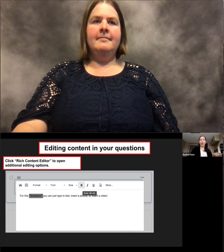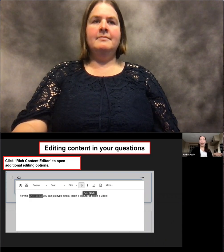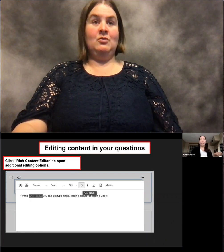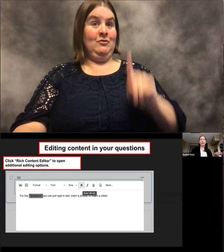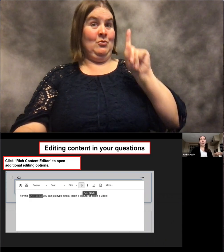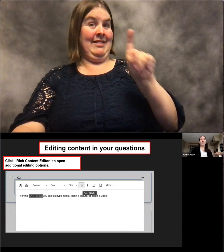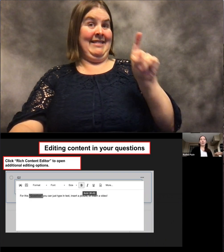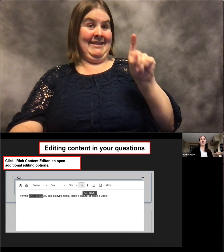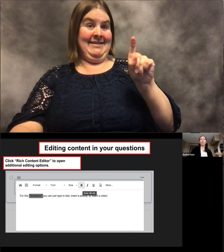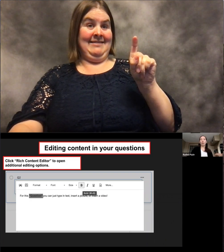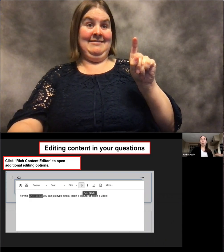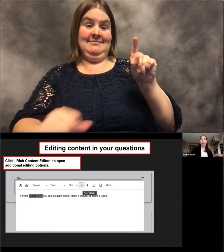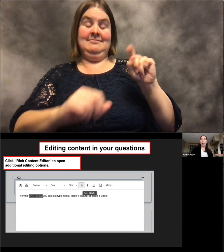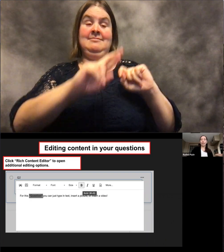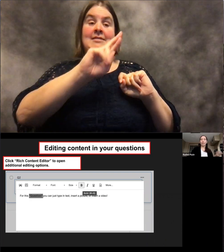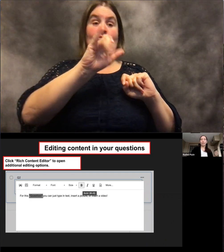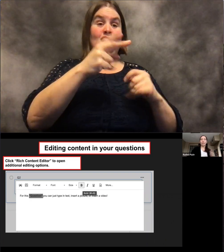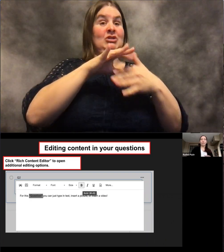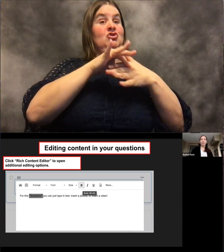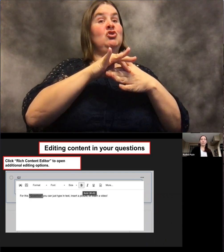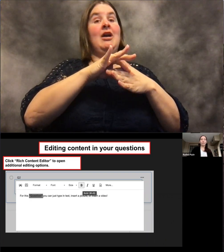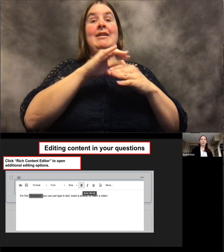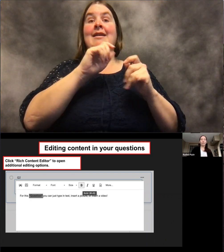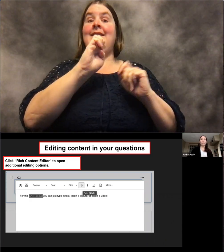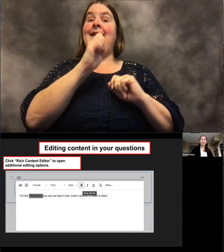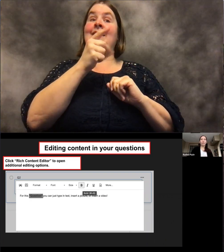That Rich Content Editor looks like this.